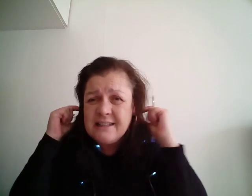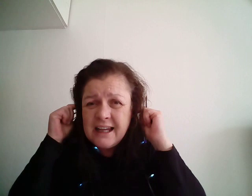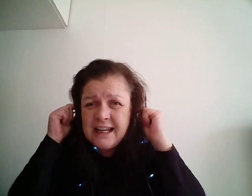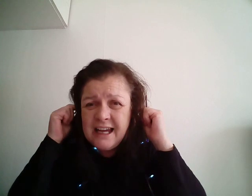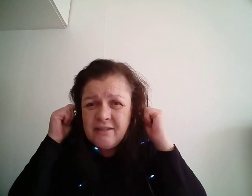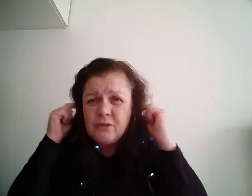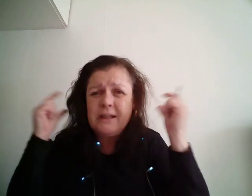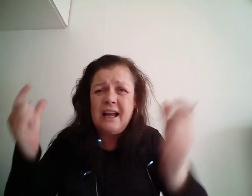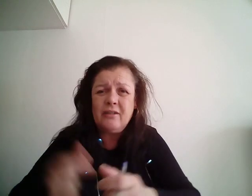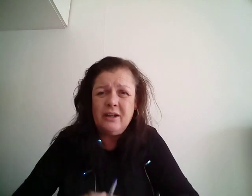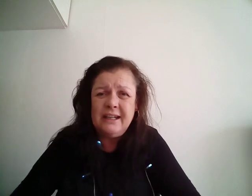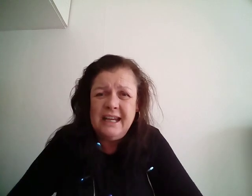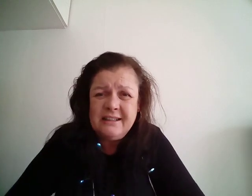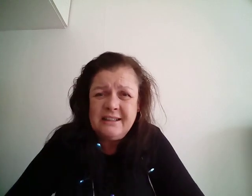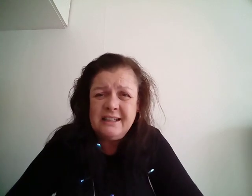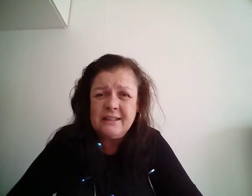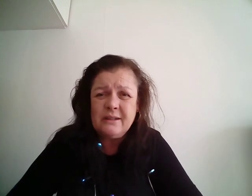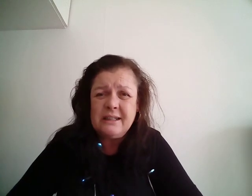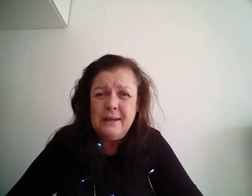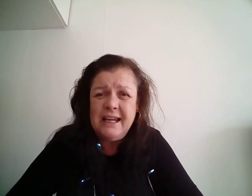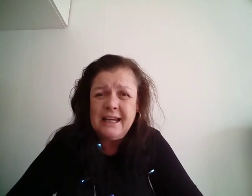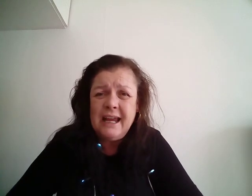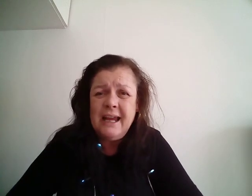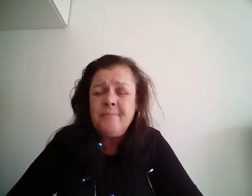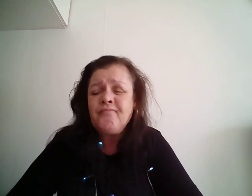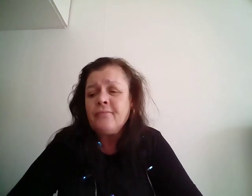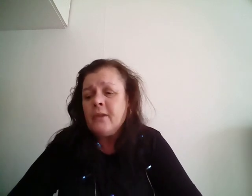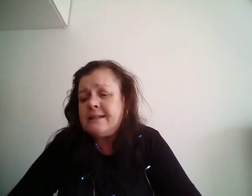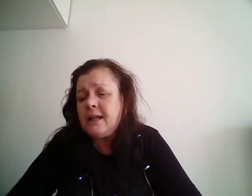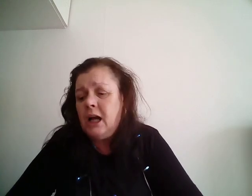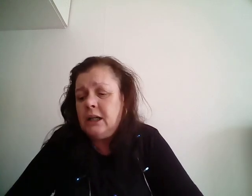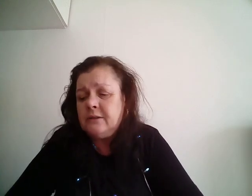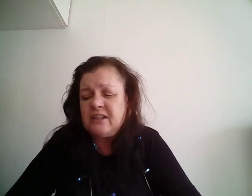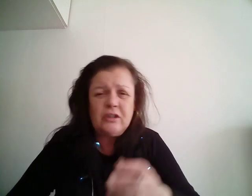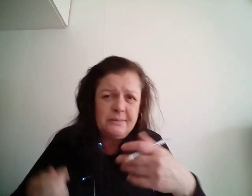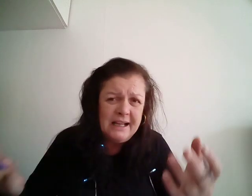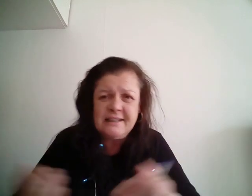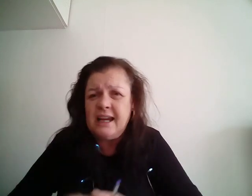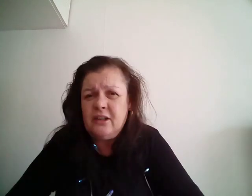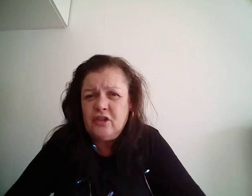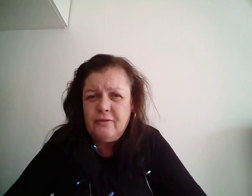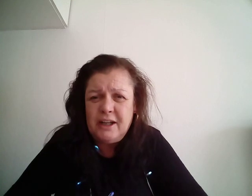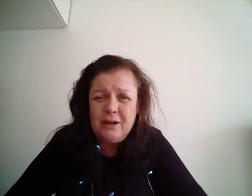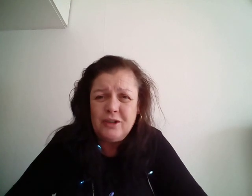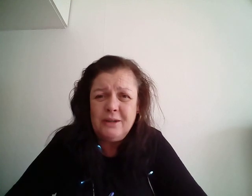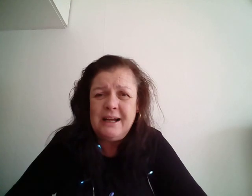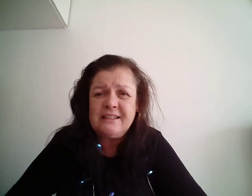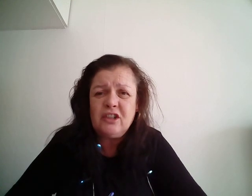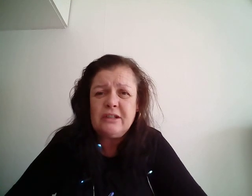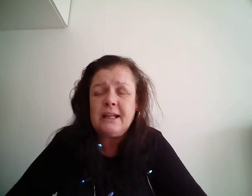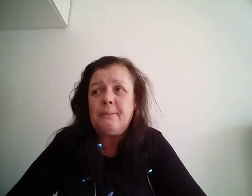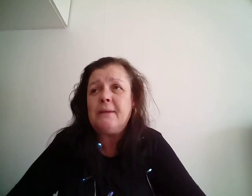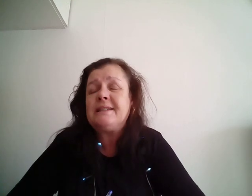and hear it with our own ears, do you see what I mean, okay, so that's just my saying, as you very well know, My Delicious Sugar Babies,